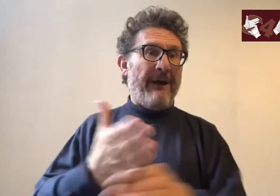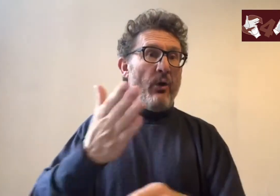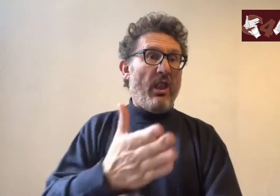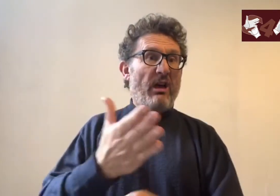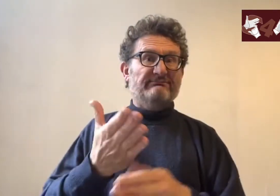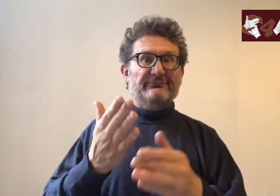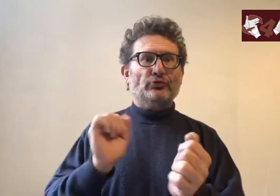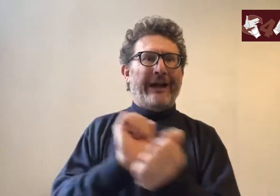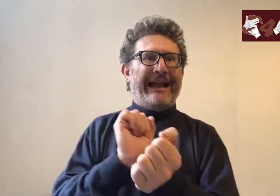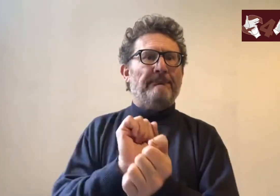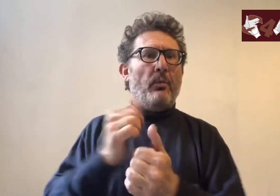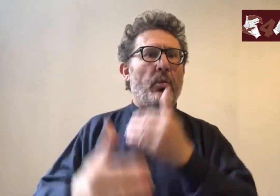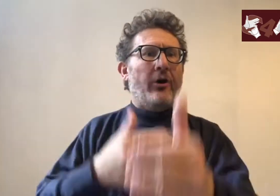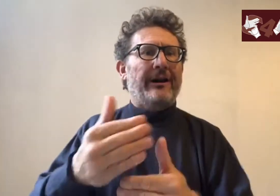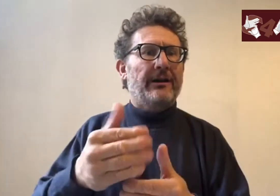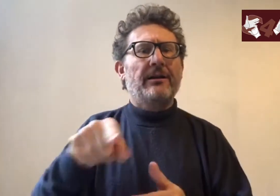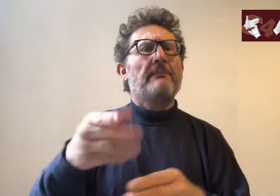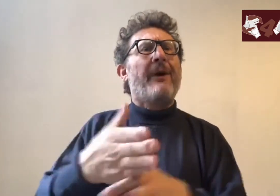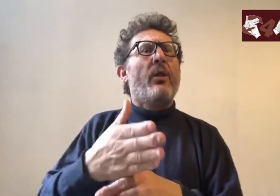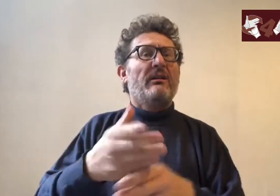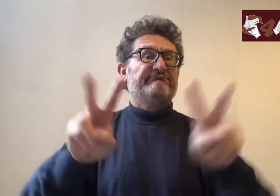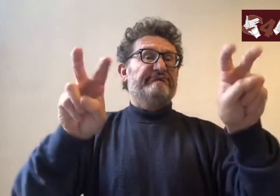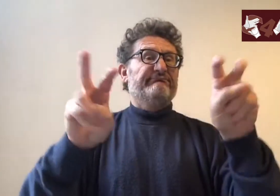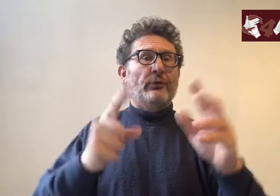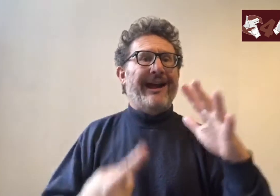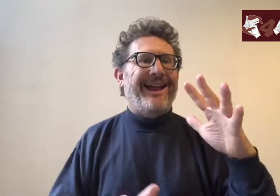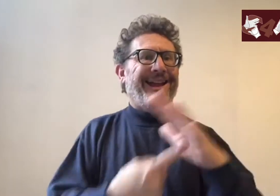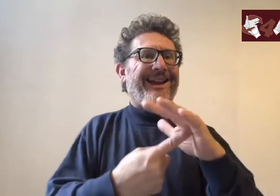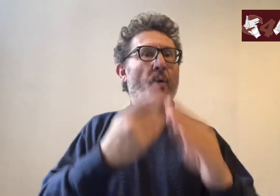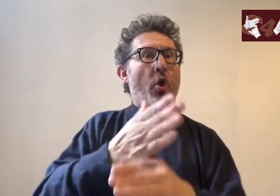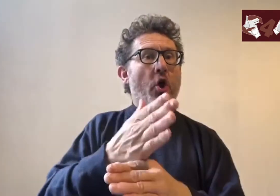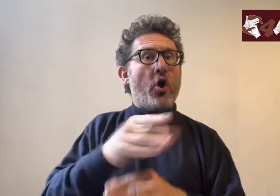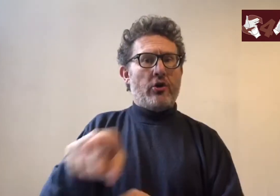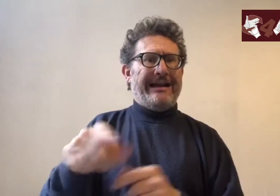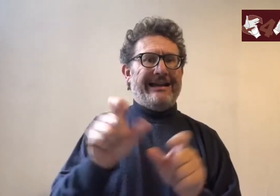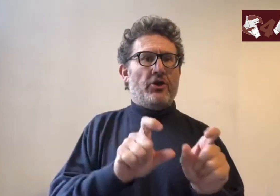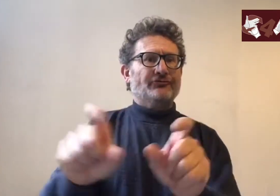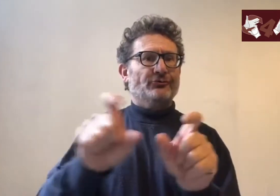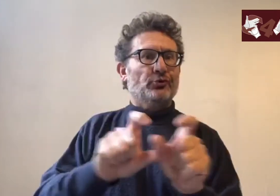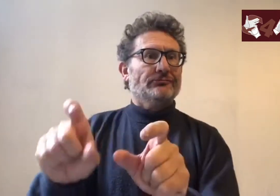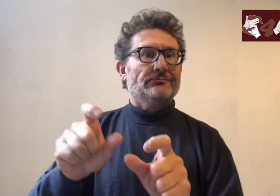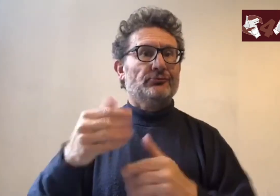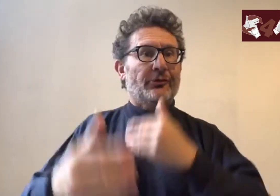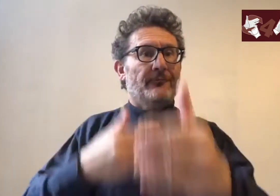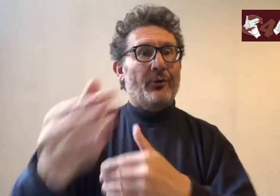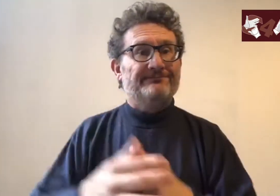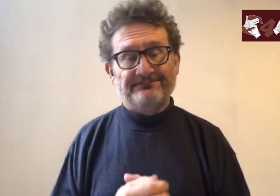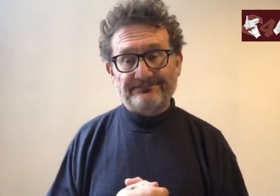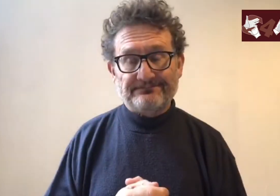those. And for me, that's been doing some manual work, and that's been as a key worker in some of these